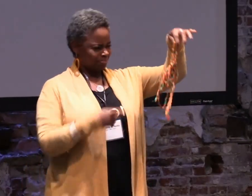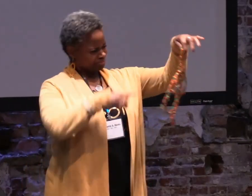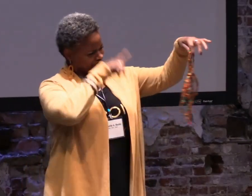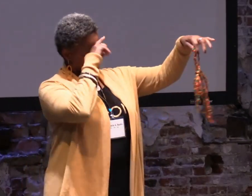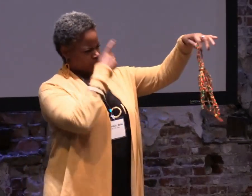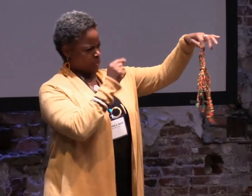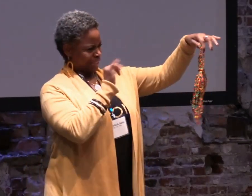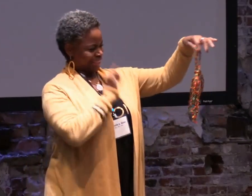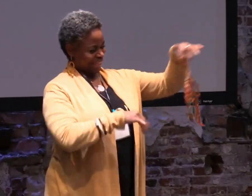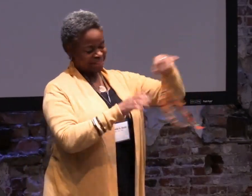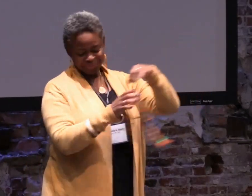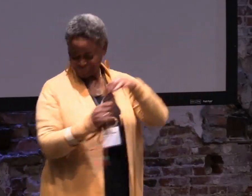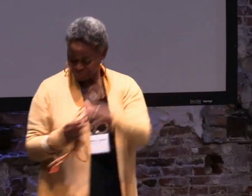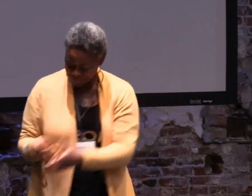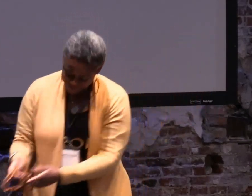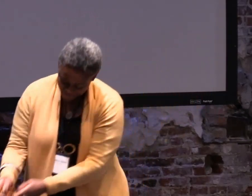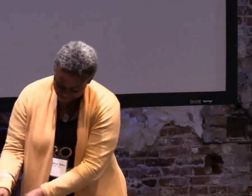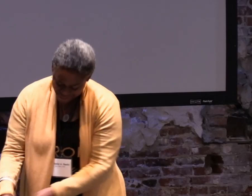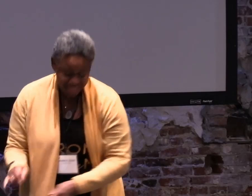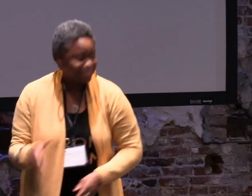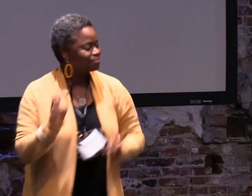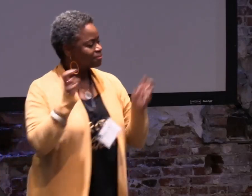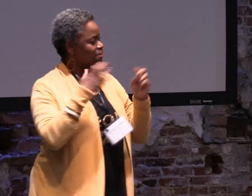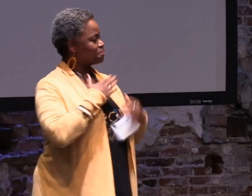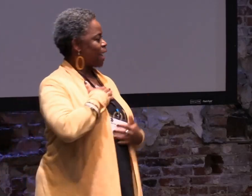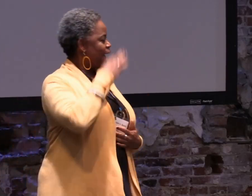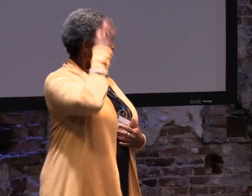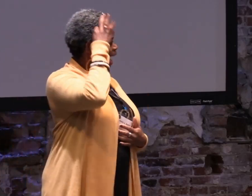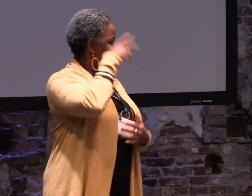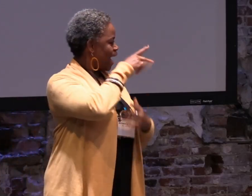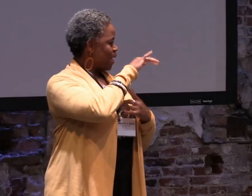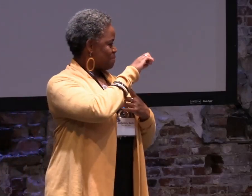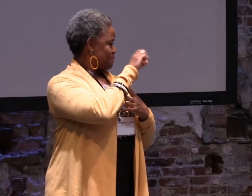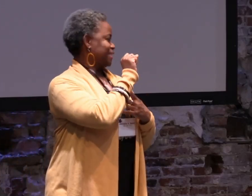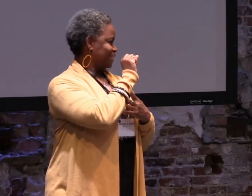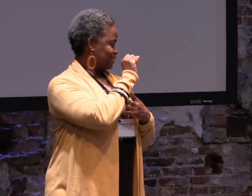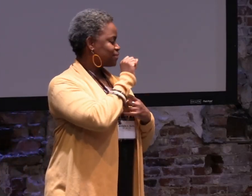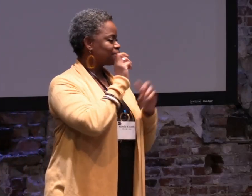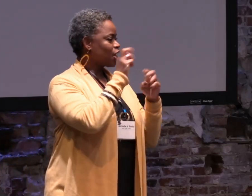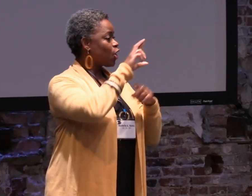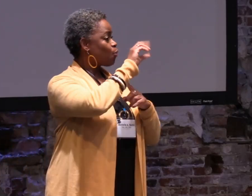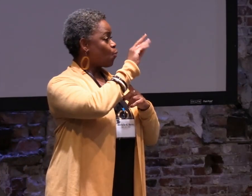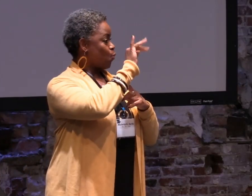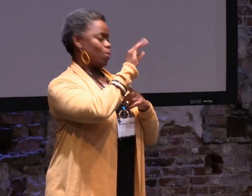this. You may ask, what is this?